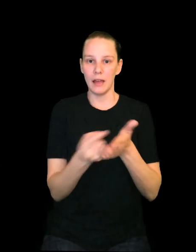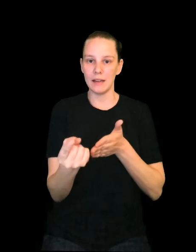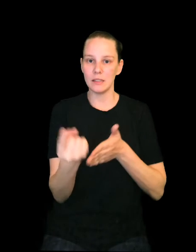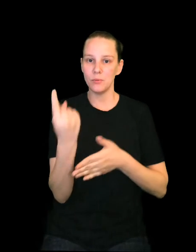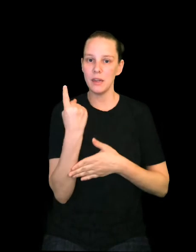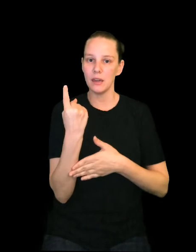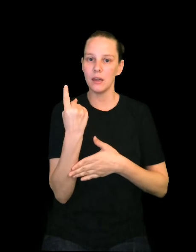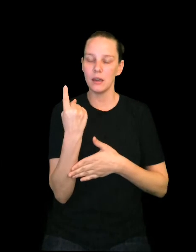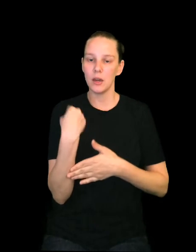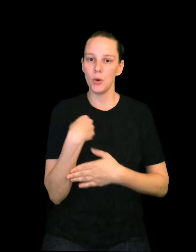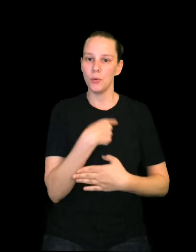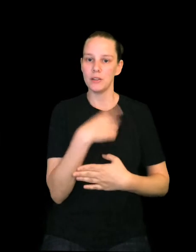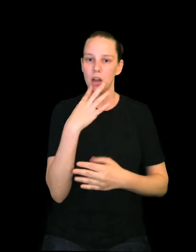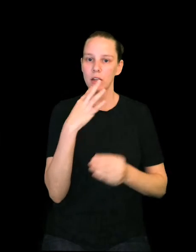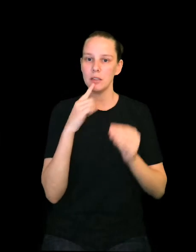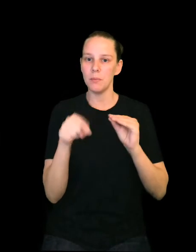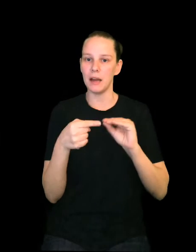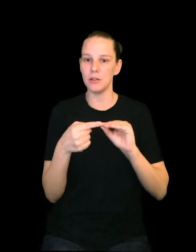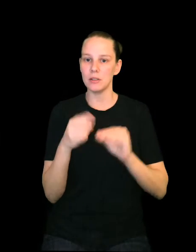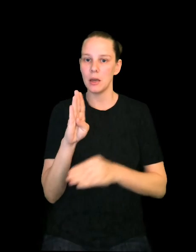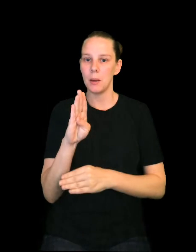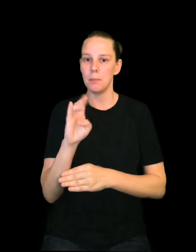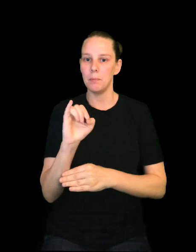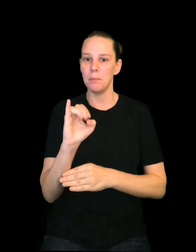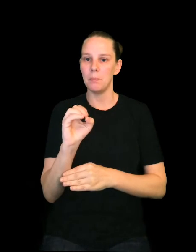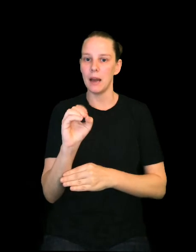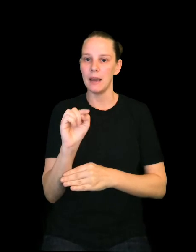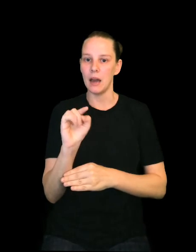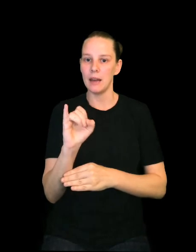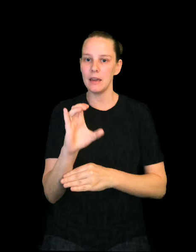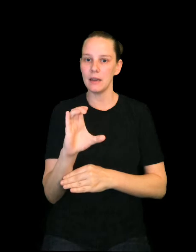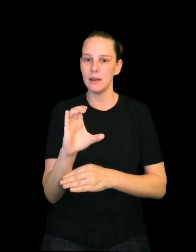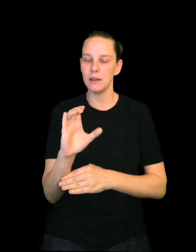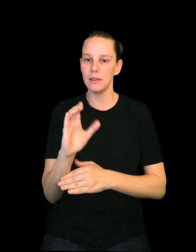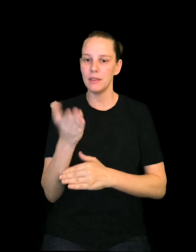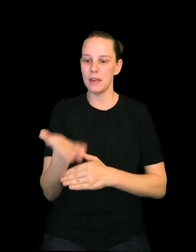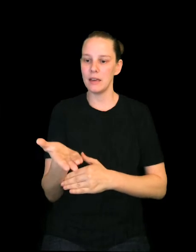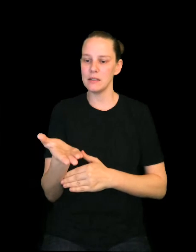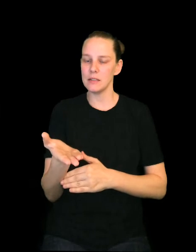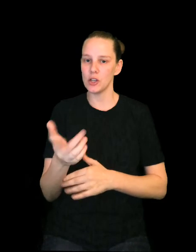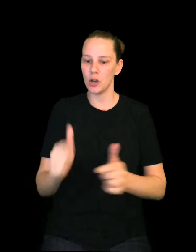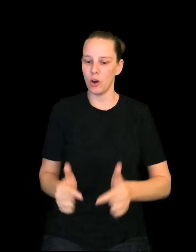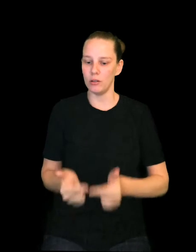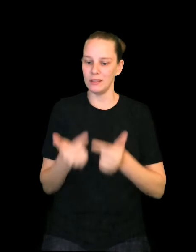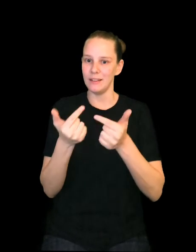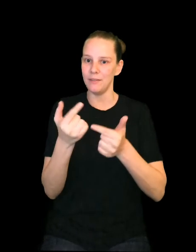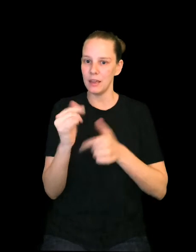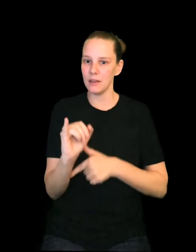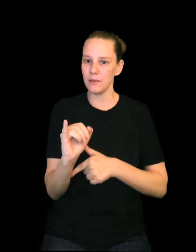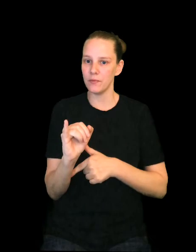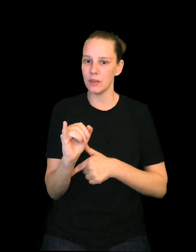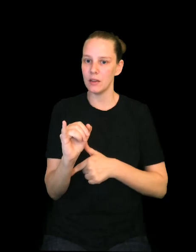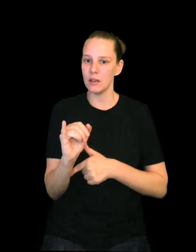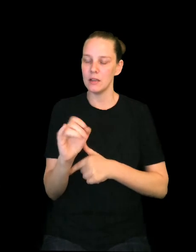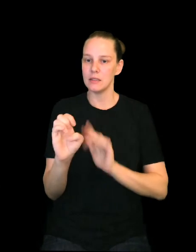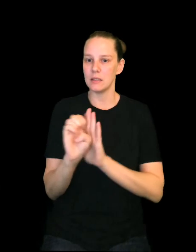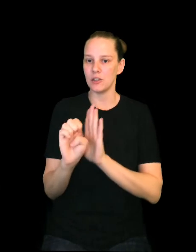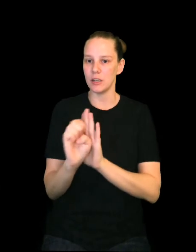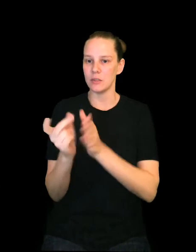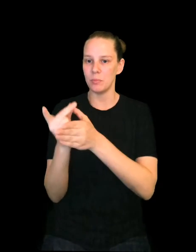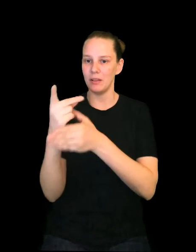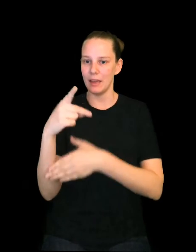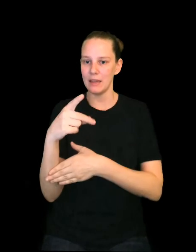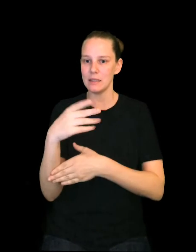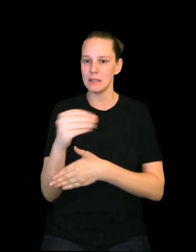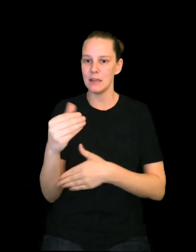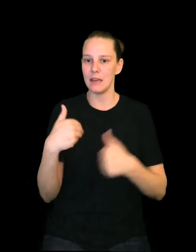Remember last week we talked about biotic things or living, such